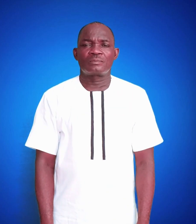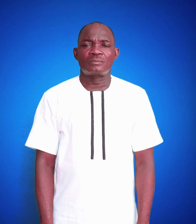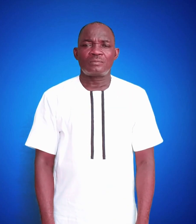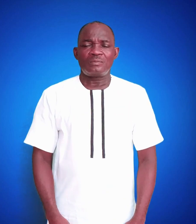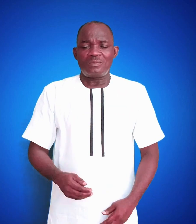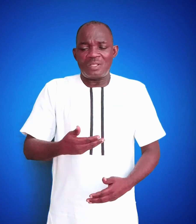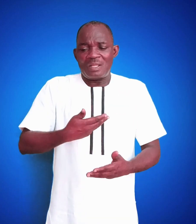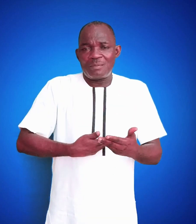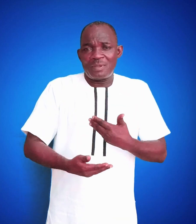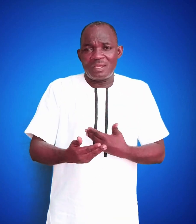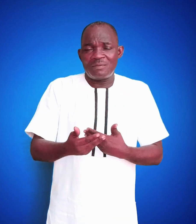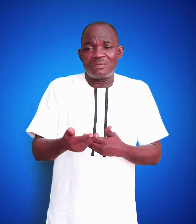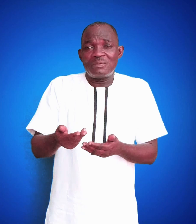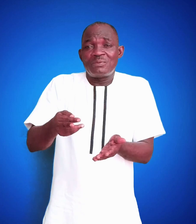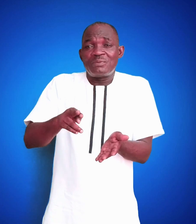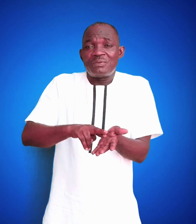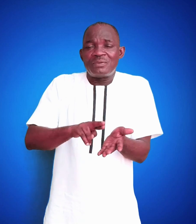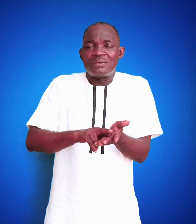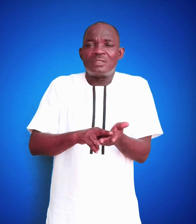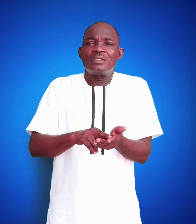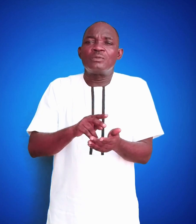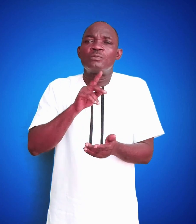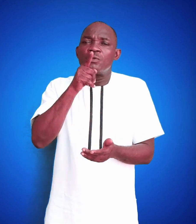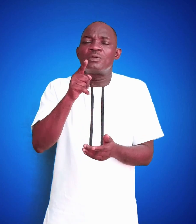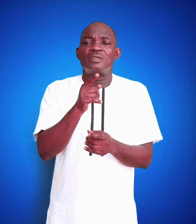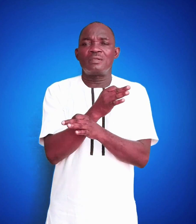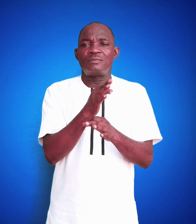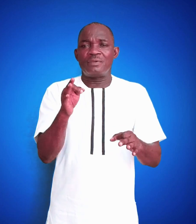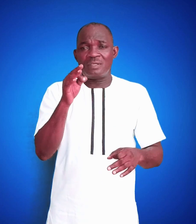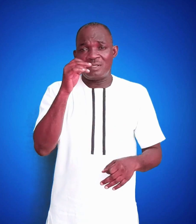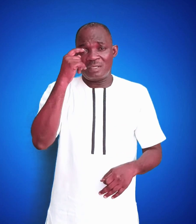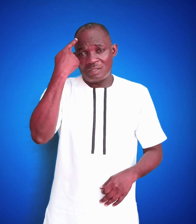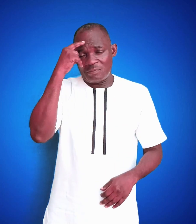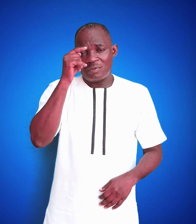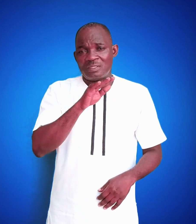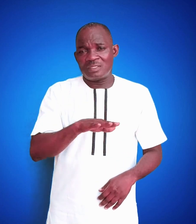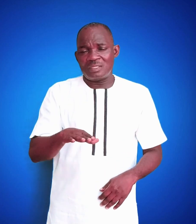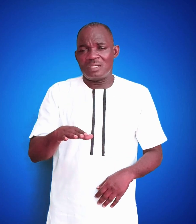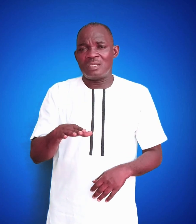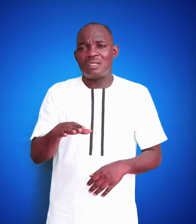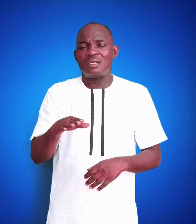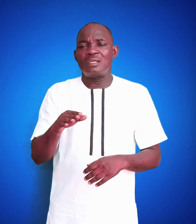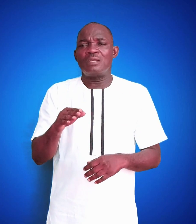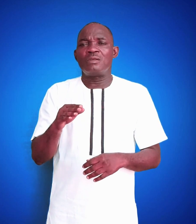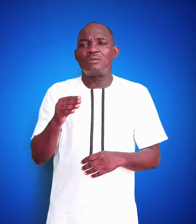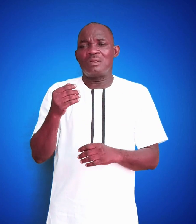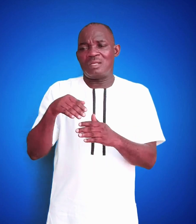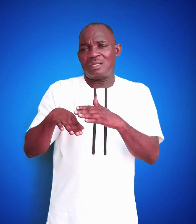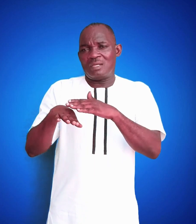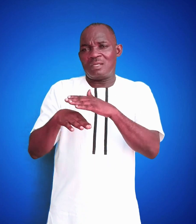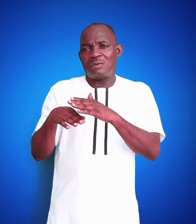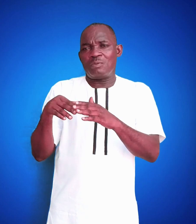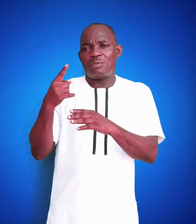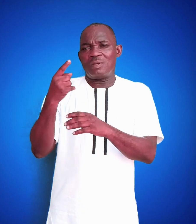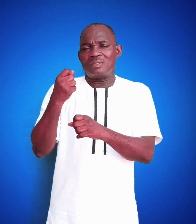Birth registration is free for children under 12